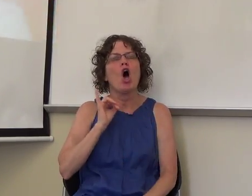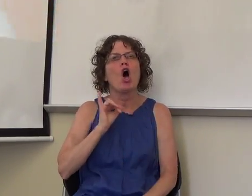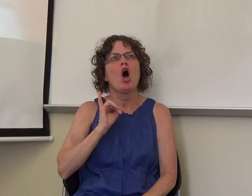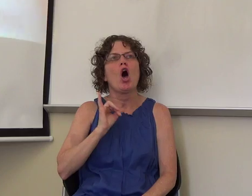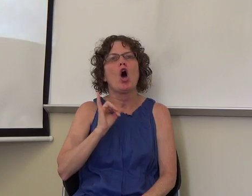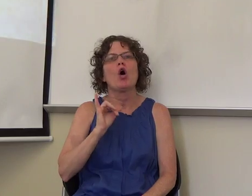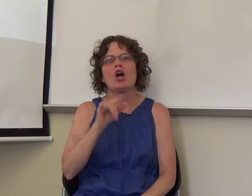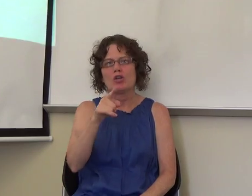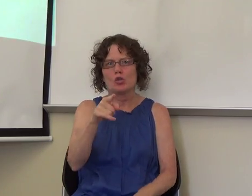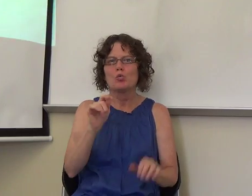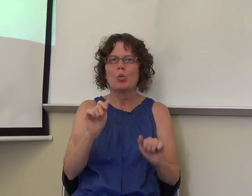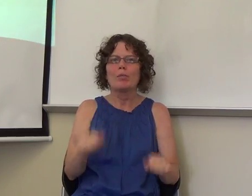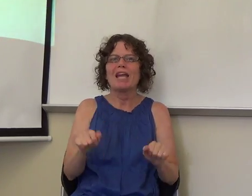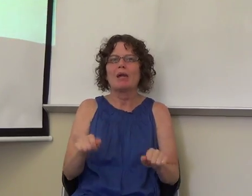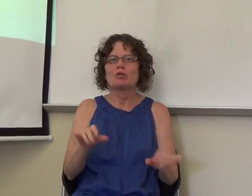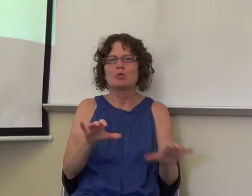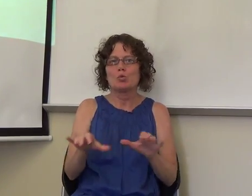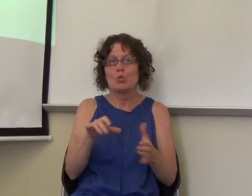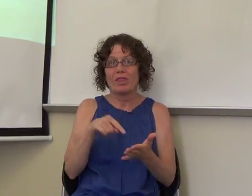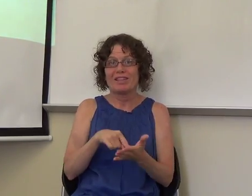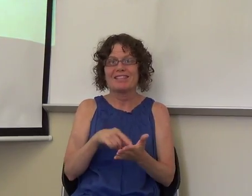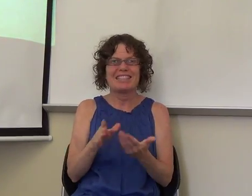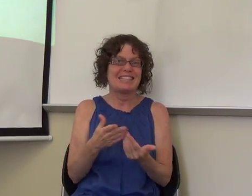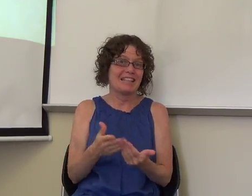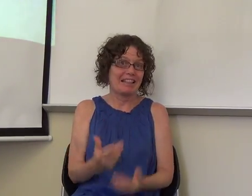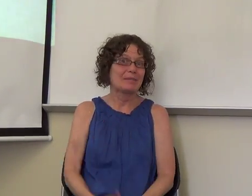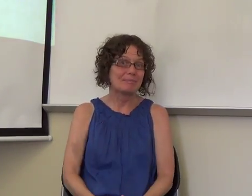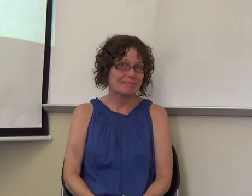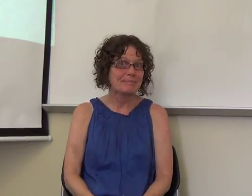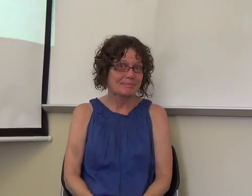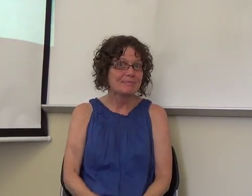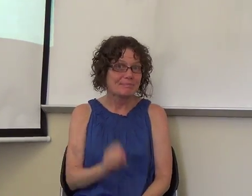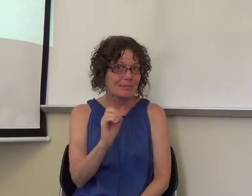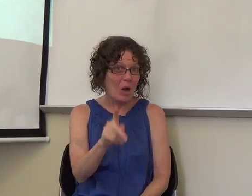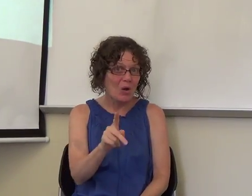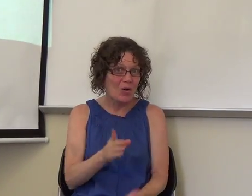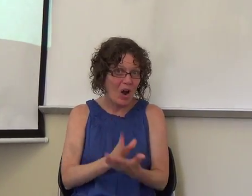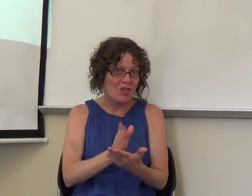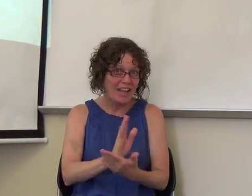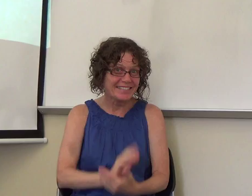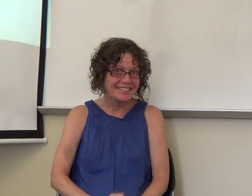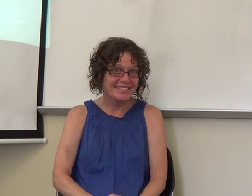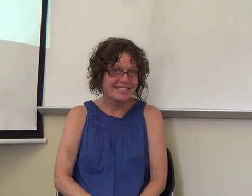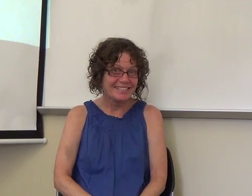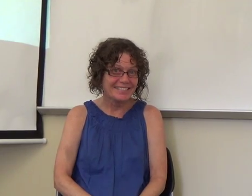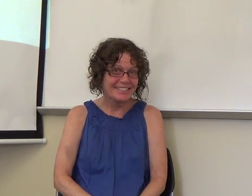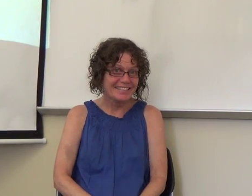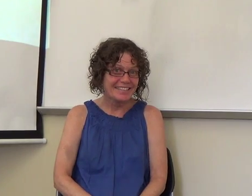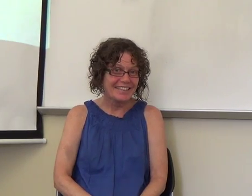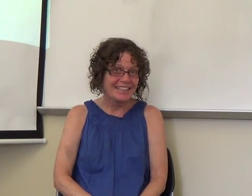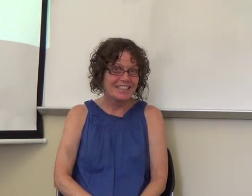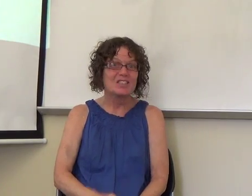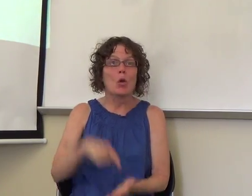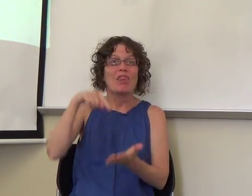do this easily, all right? So this was a contrast clue.